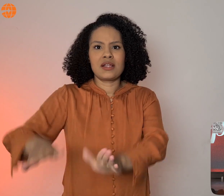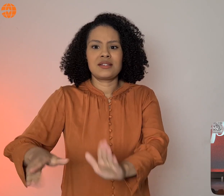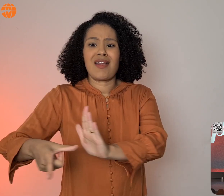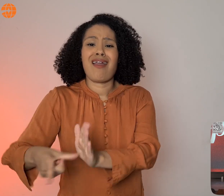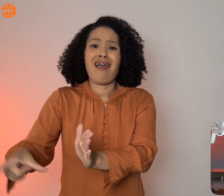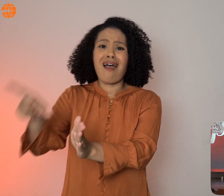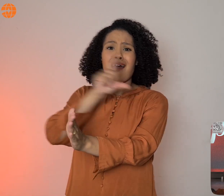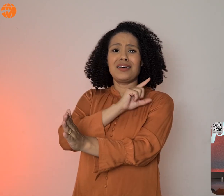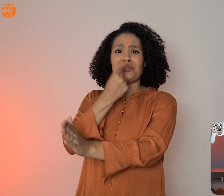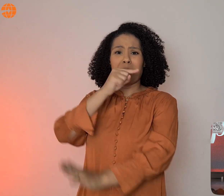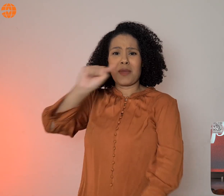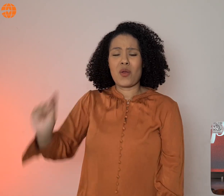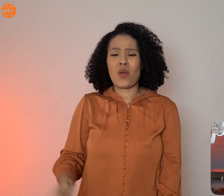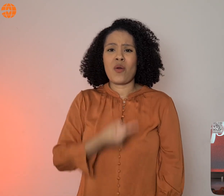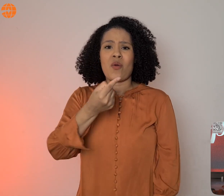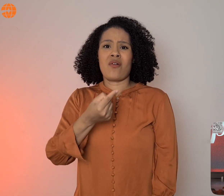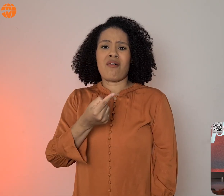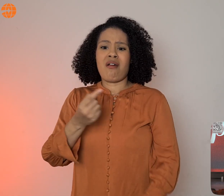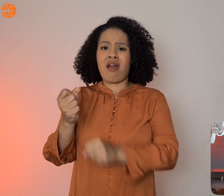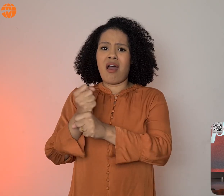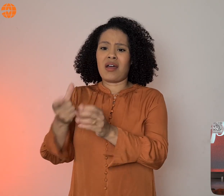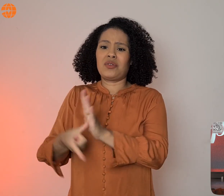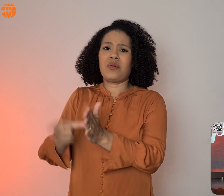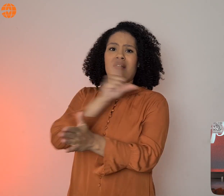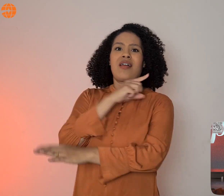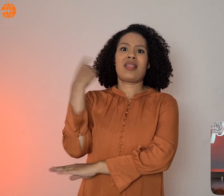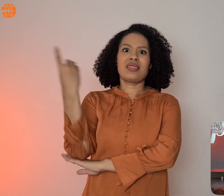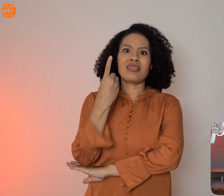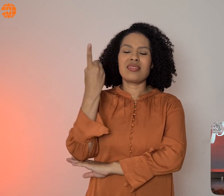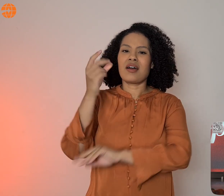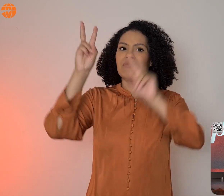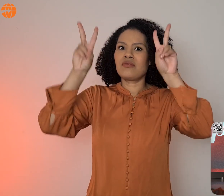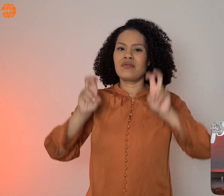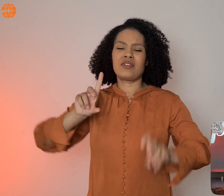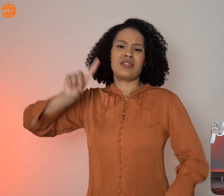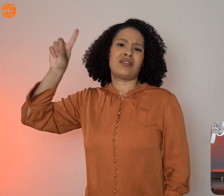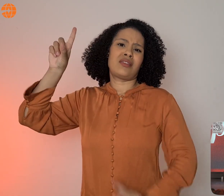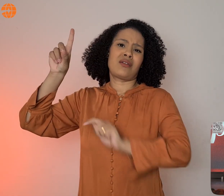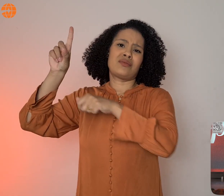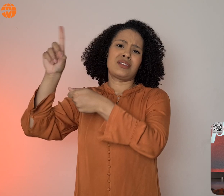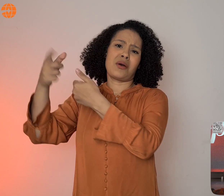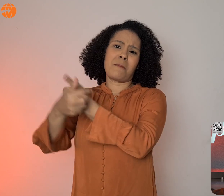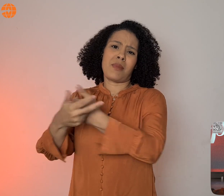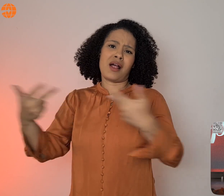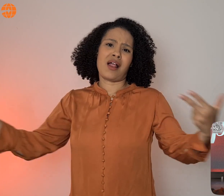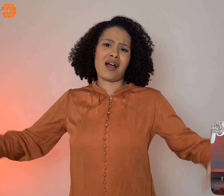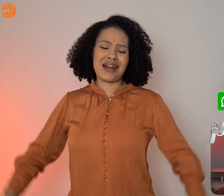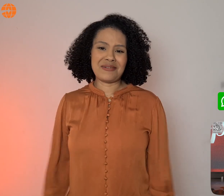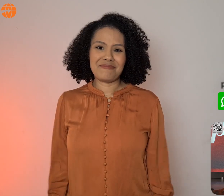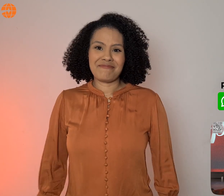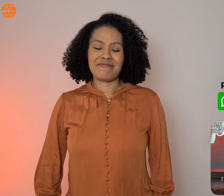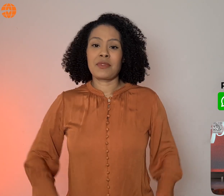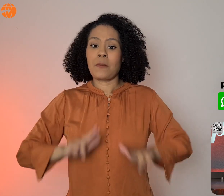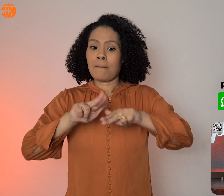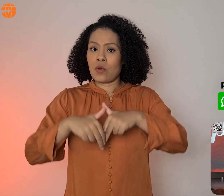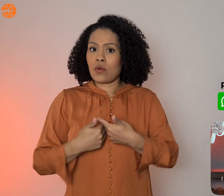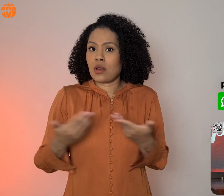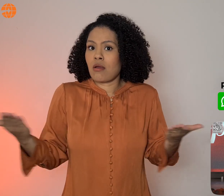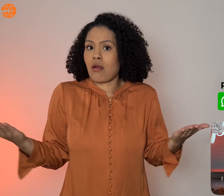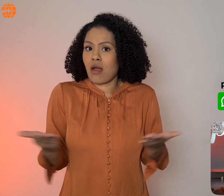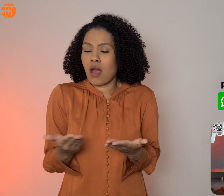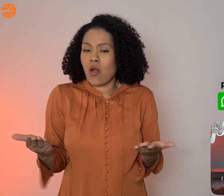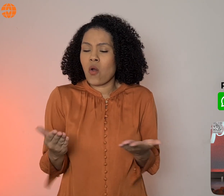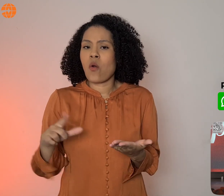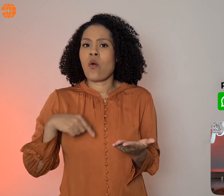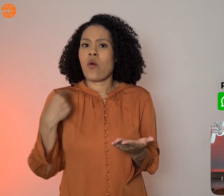que perfeitamente incorporou e manifestou todas essas And palavras. because we live on this side of the cross, we can understand more. E é porque nós